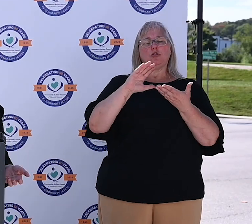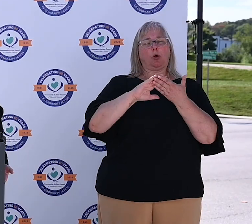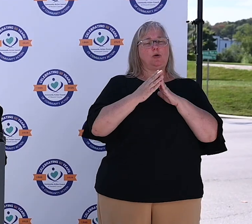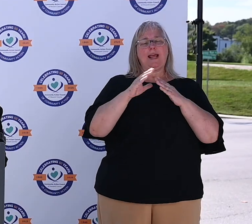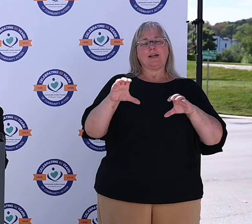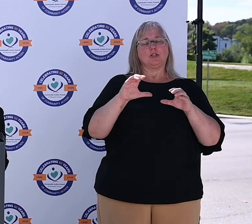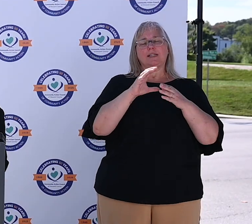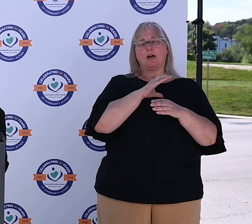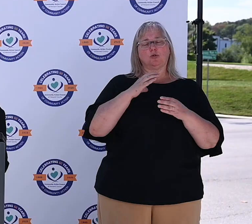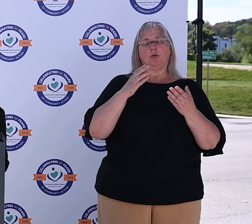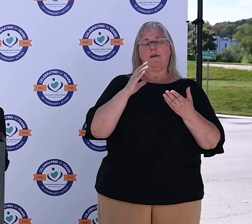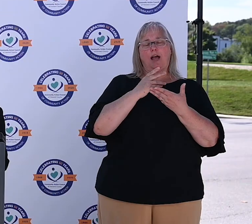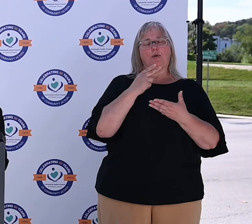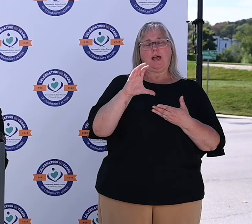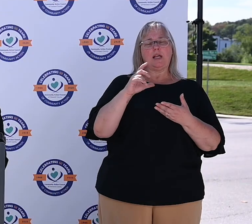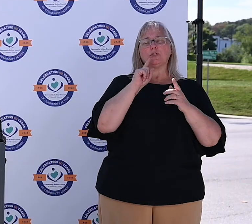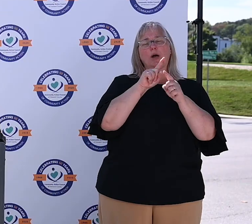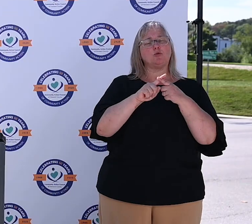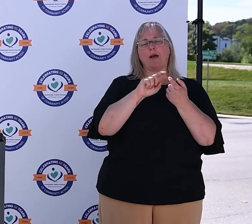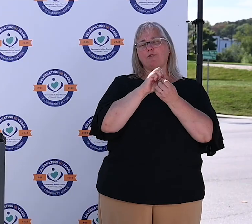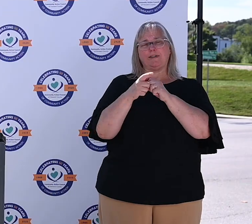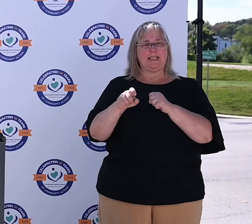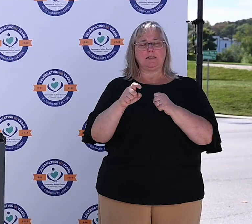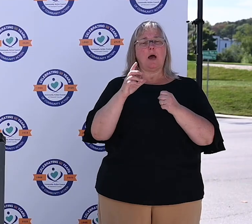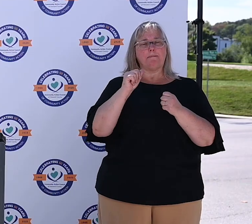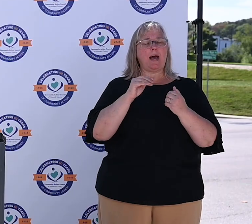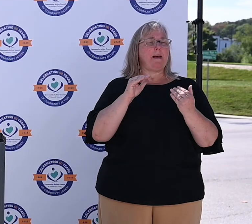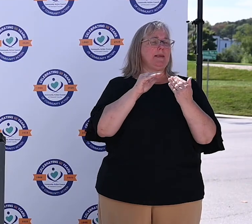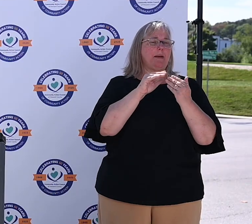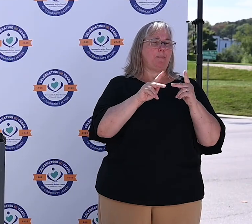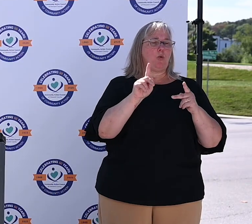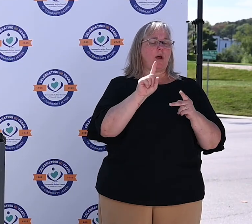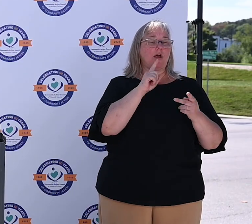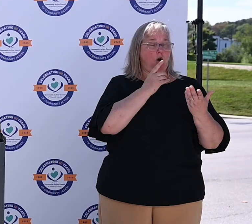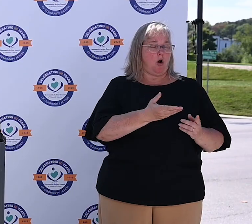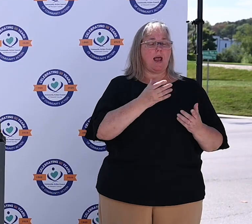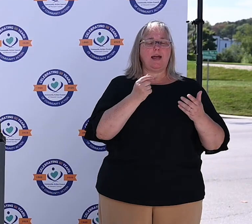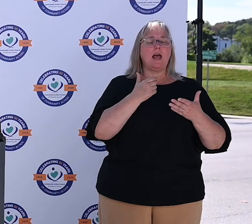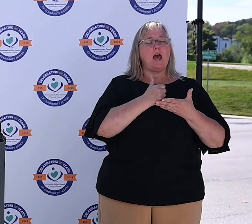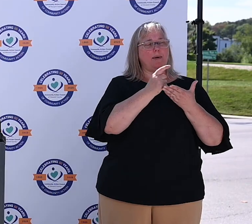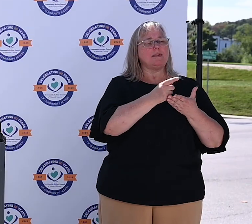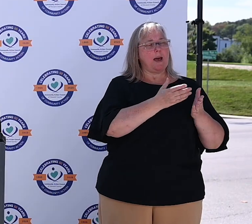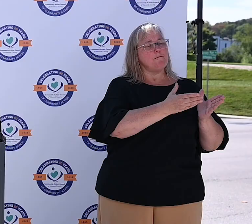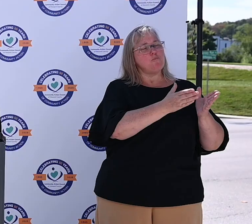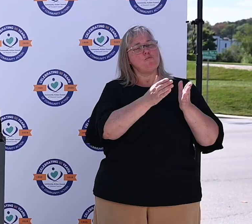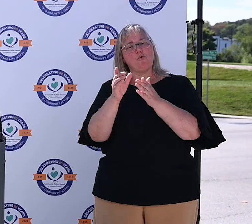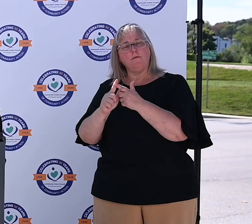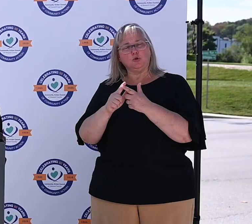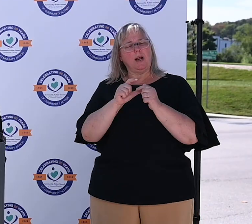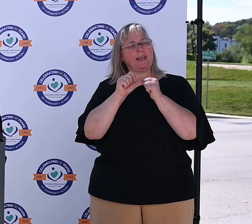has responded to the evolving needs of Howard County by meeting people where they are and helping them move forward into lasting